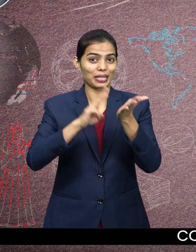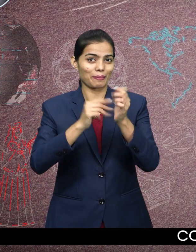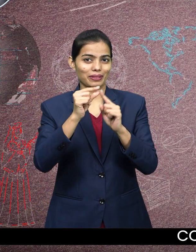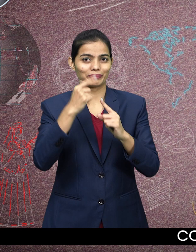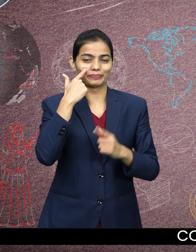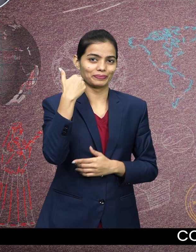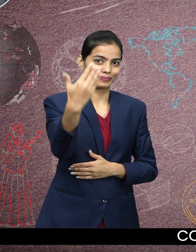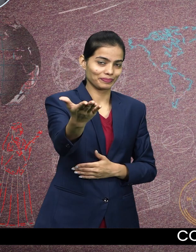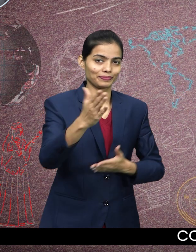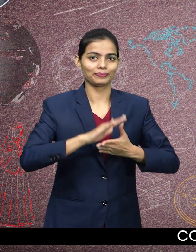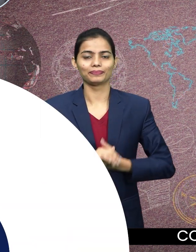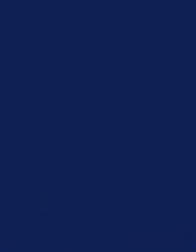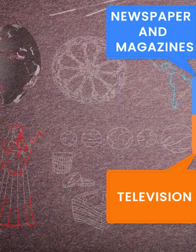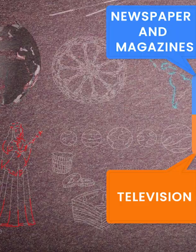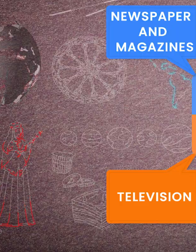Concept map.